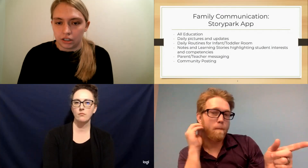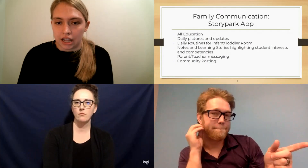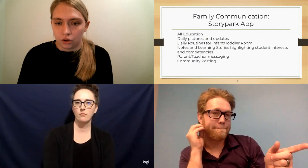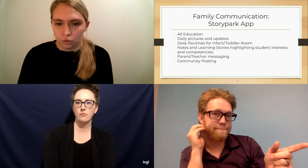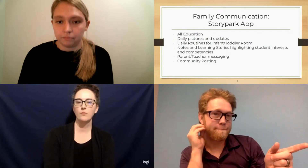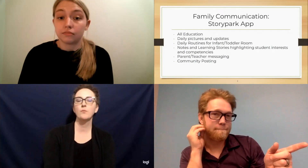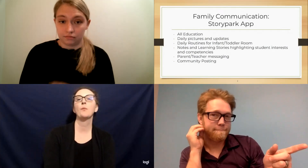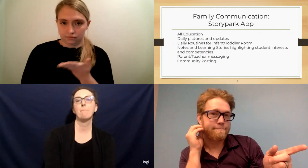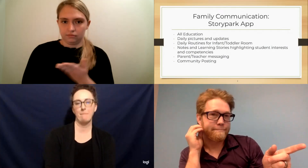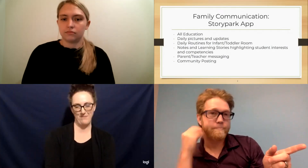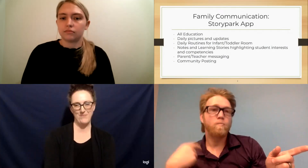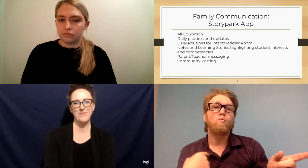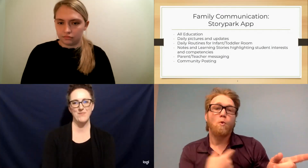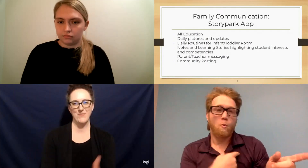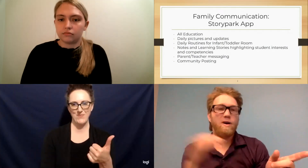we learn at home.